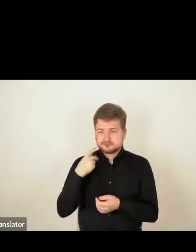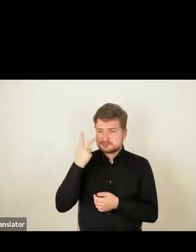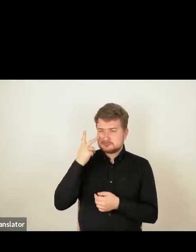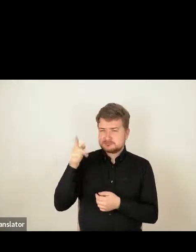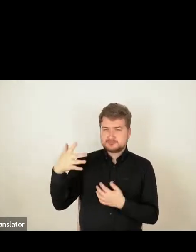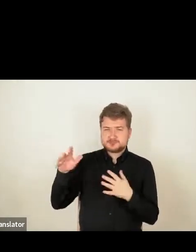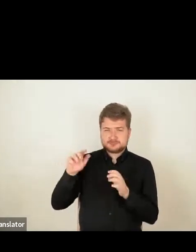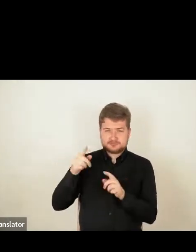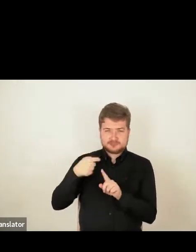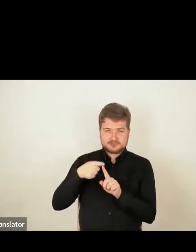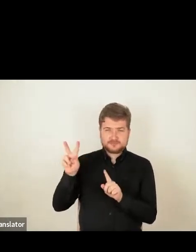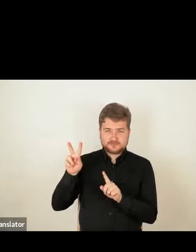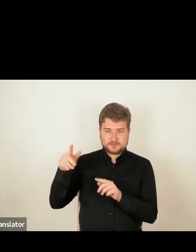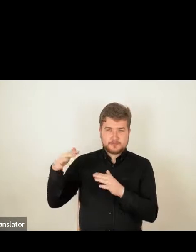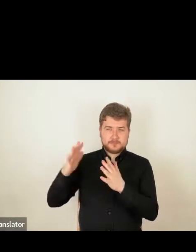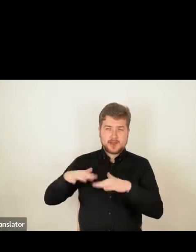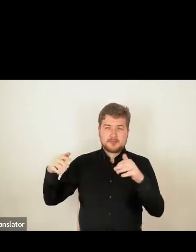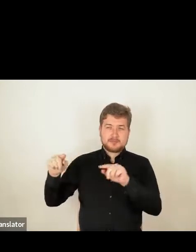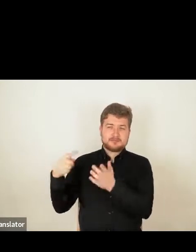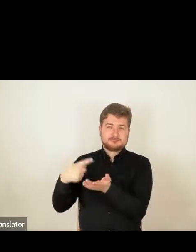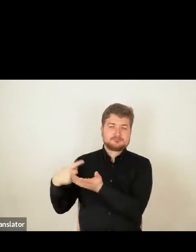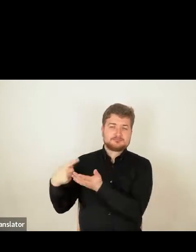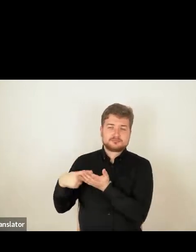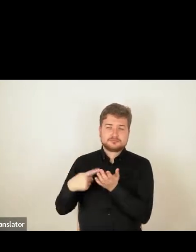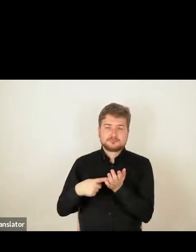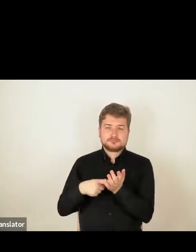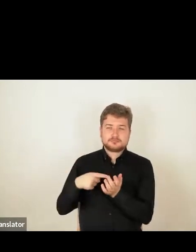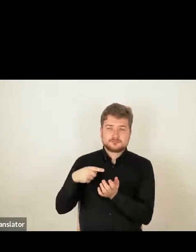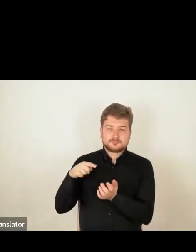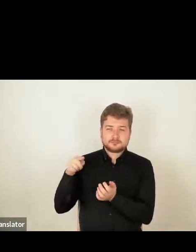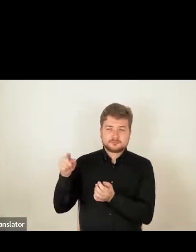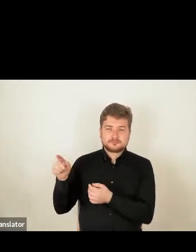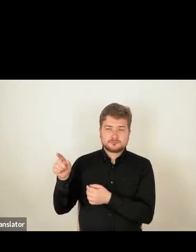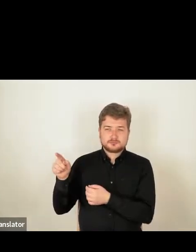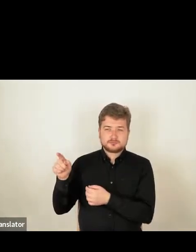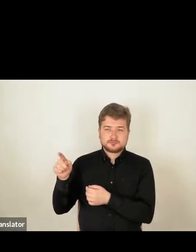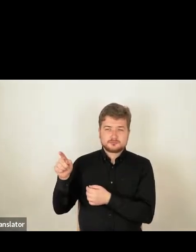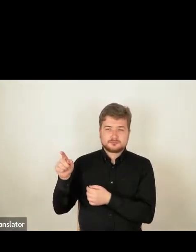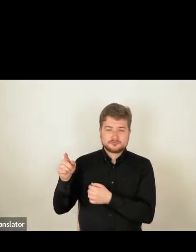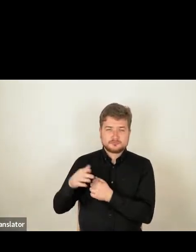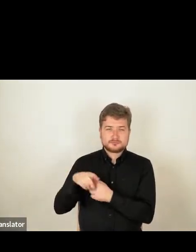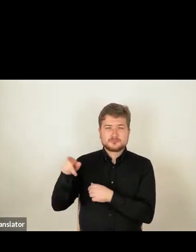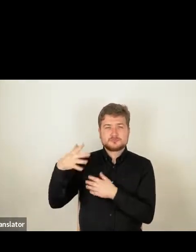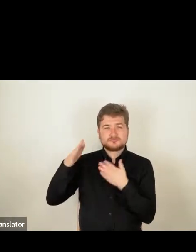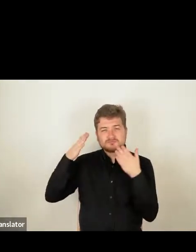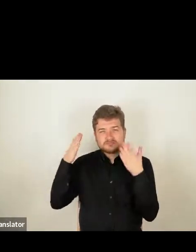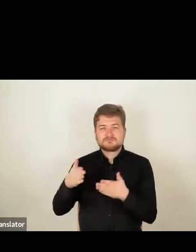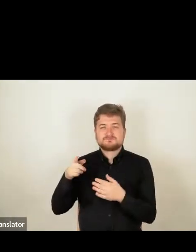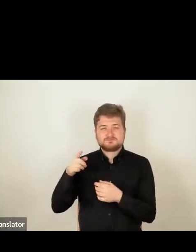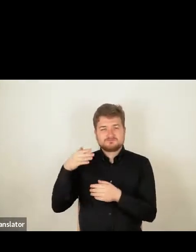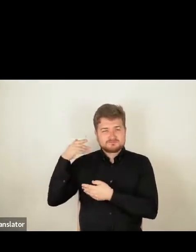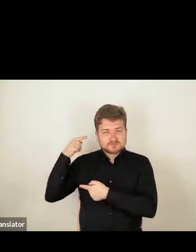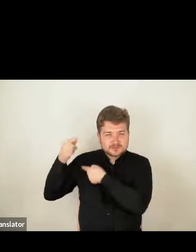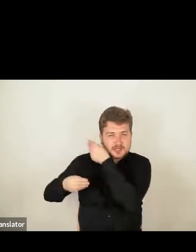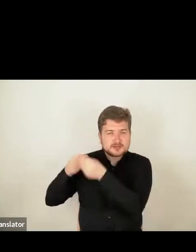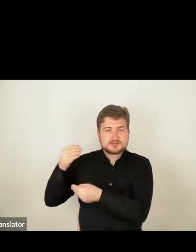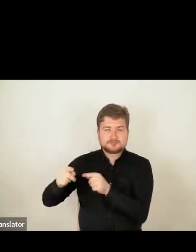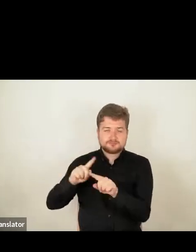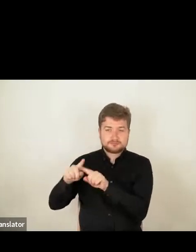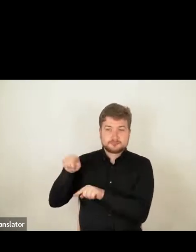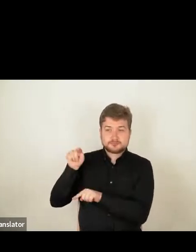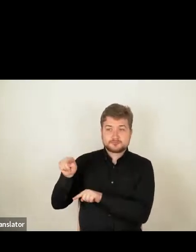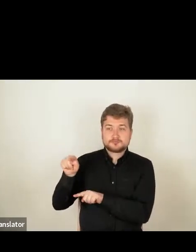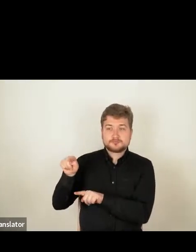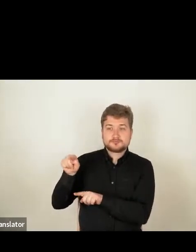so my opposition, you know, the party in opposition to Labour, although they're the party in government, sadly, there were loads of